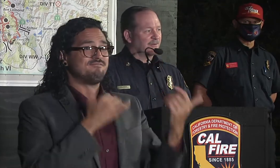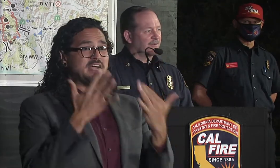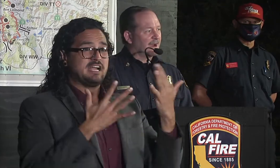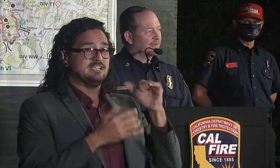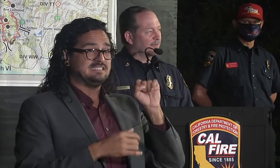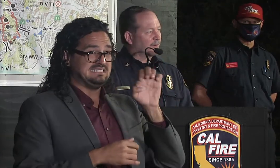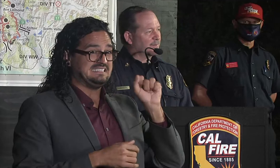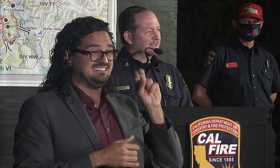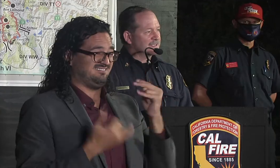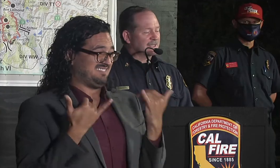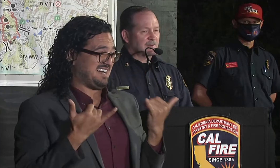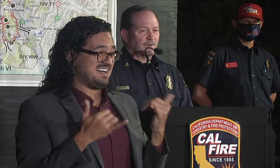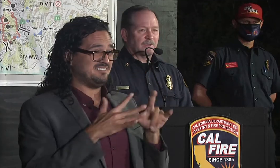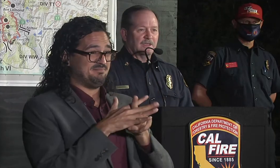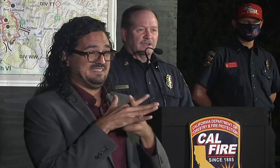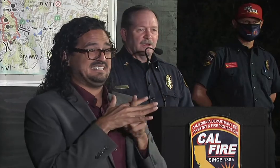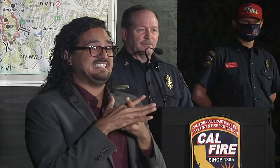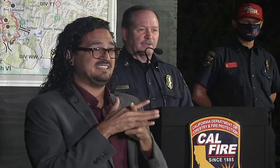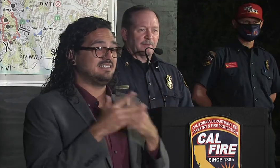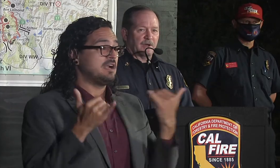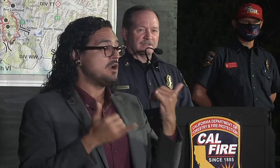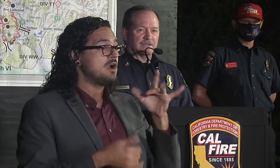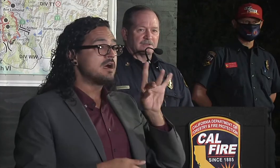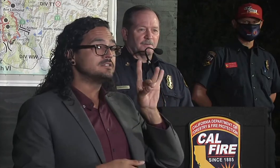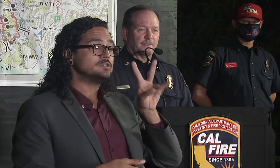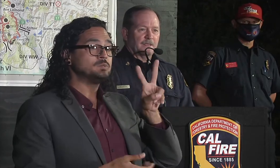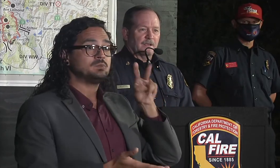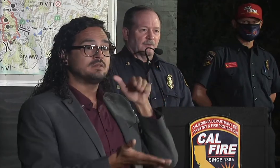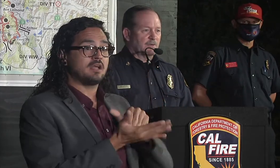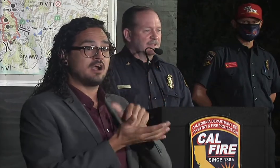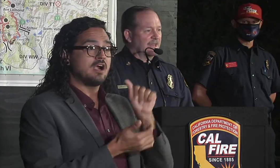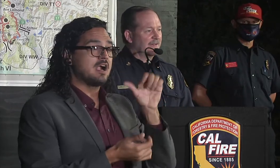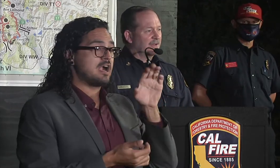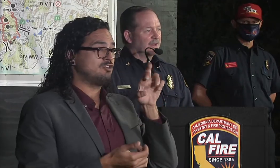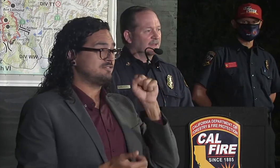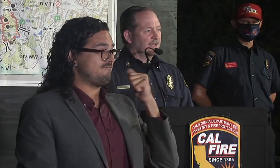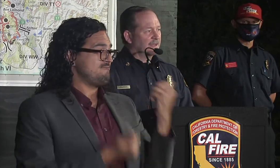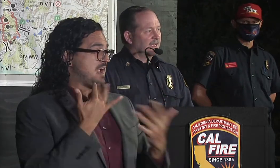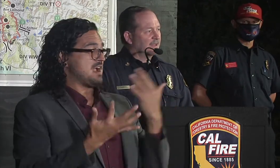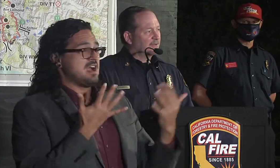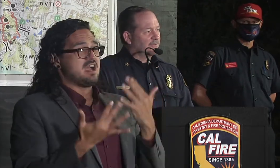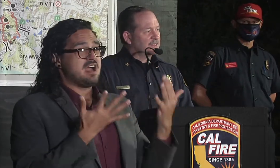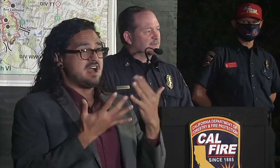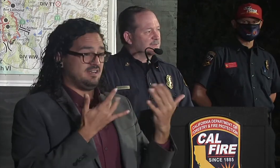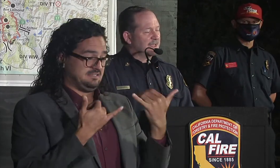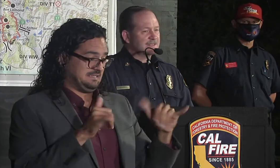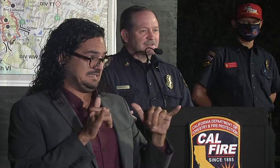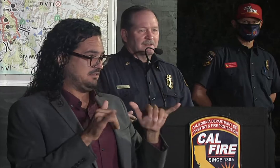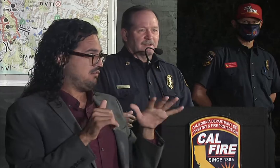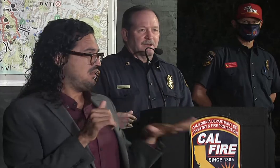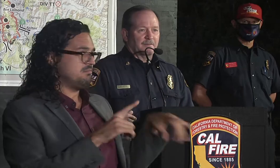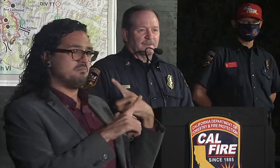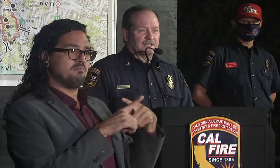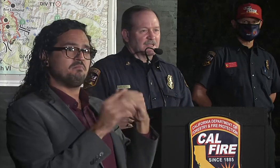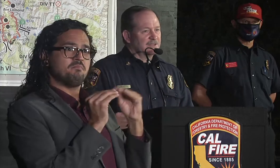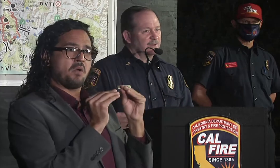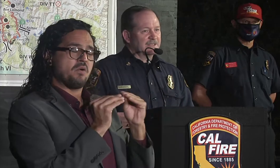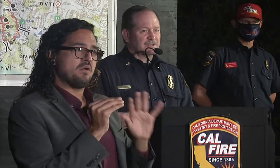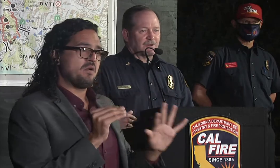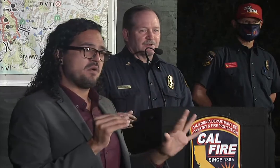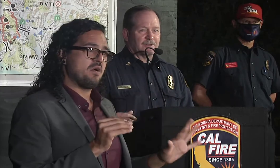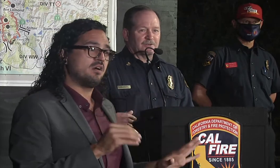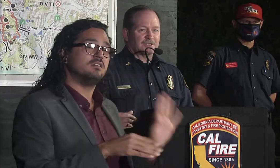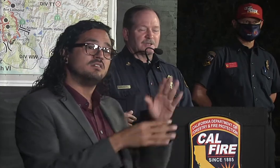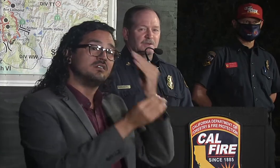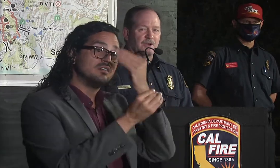82,000 acre fire that we're going to be continuing with through that process. So for those that have not done your defensible space, it's not too